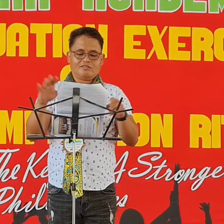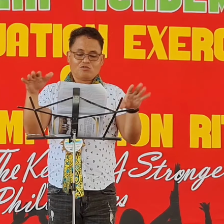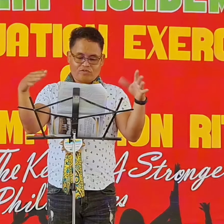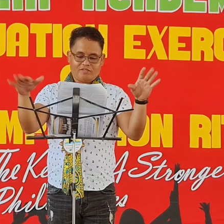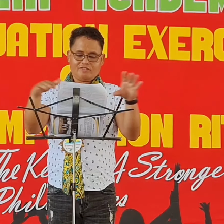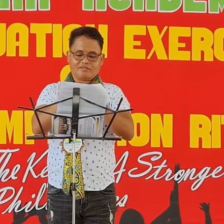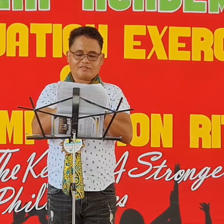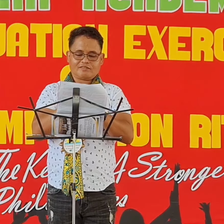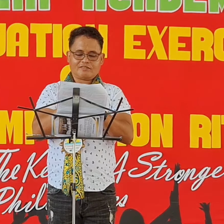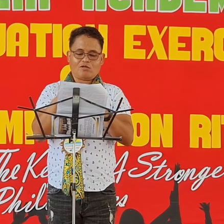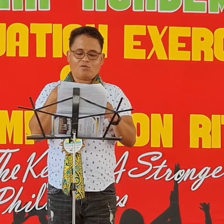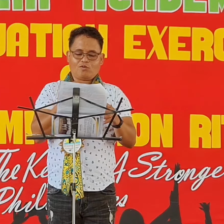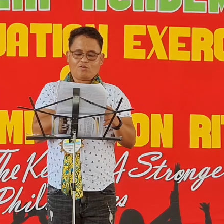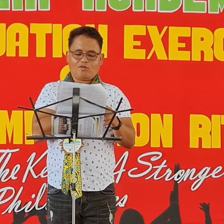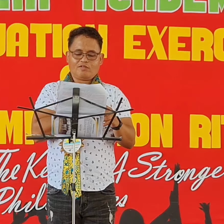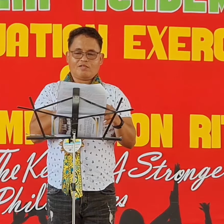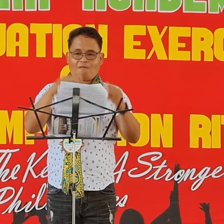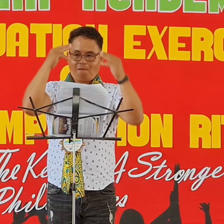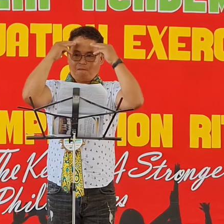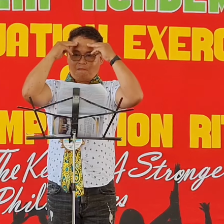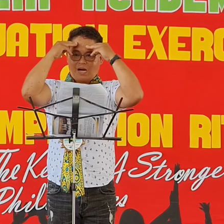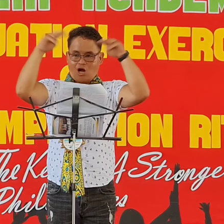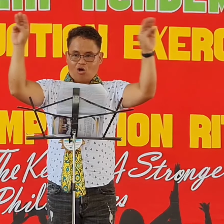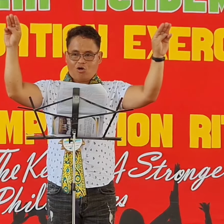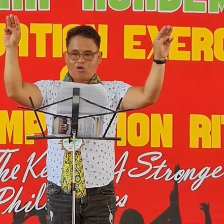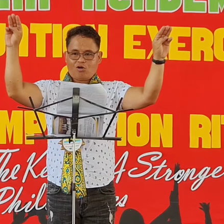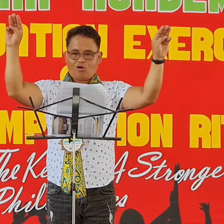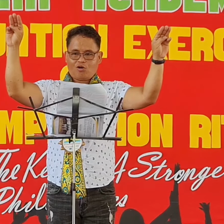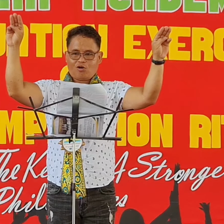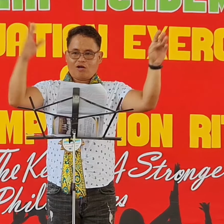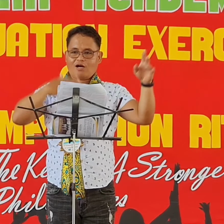a